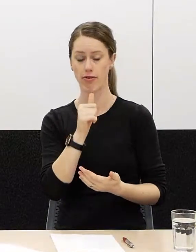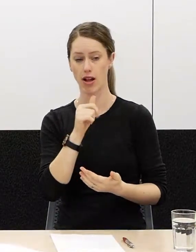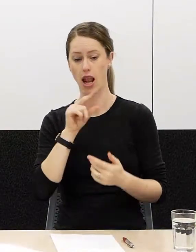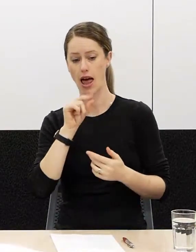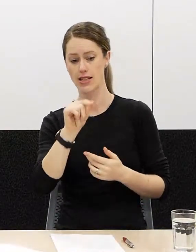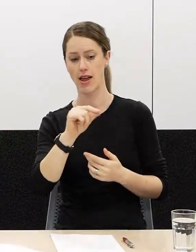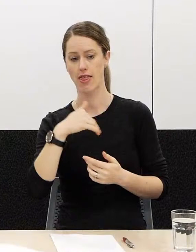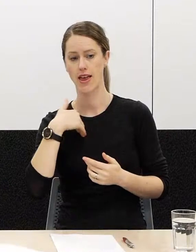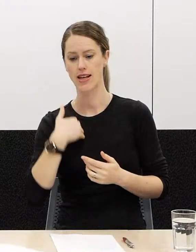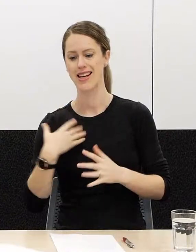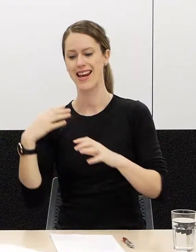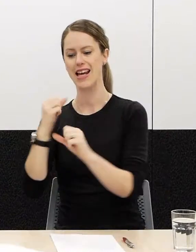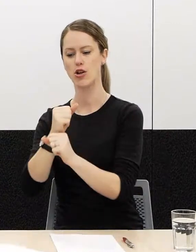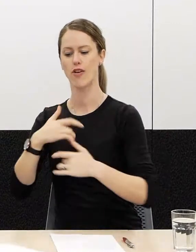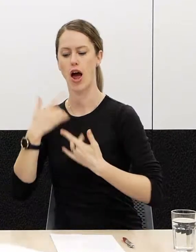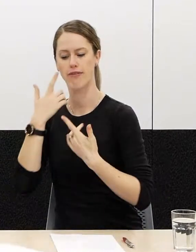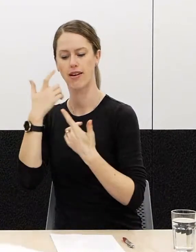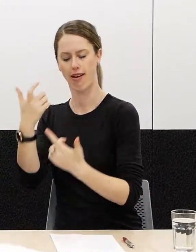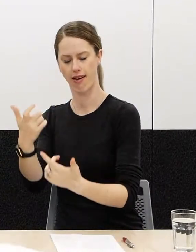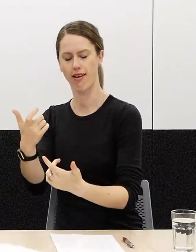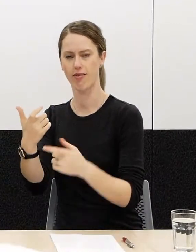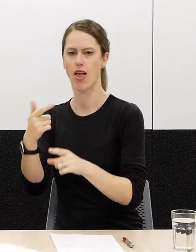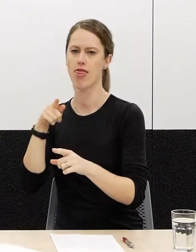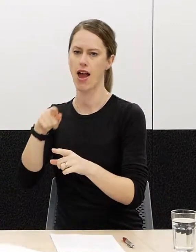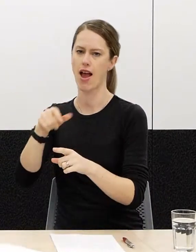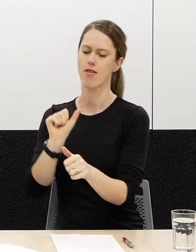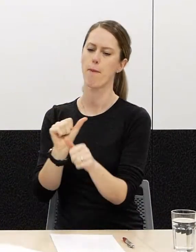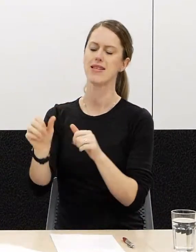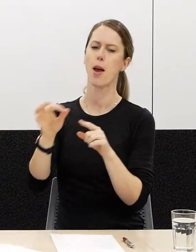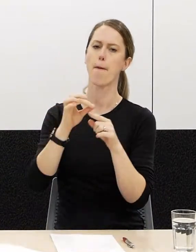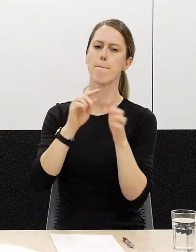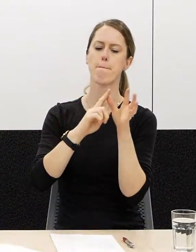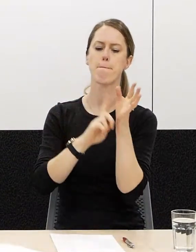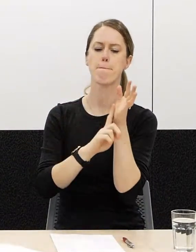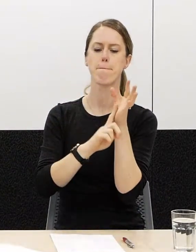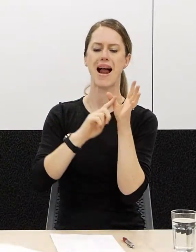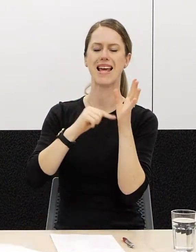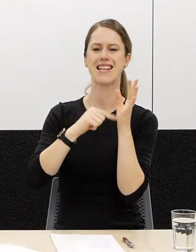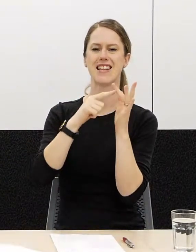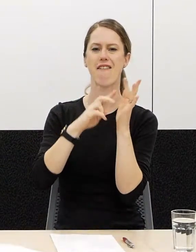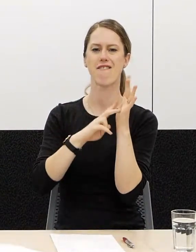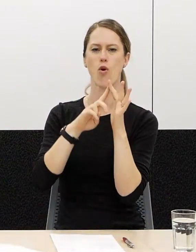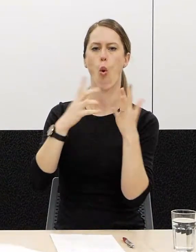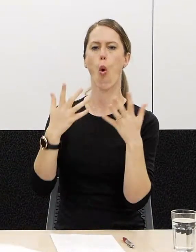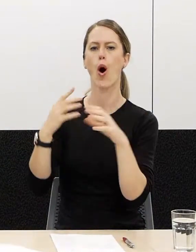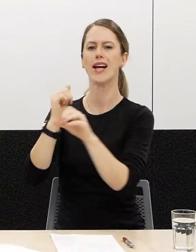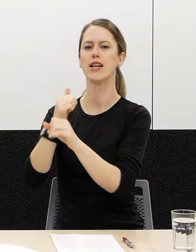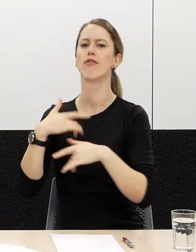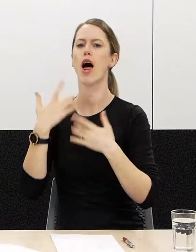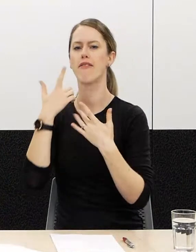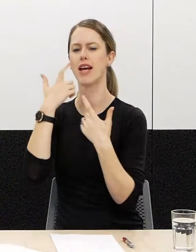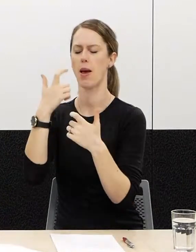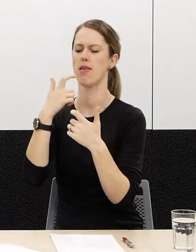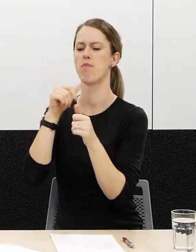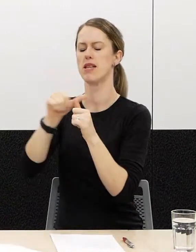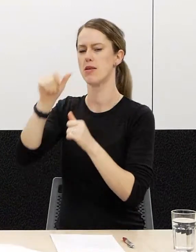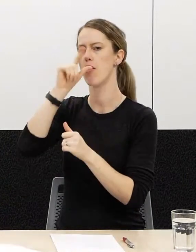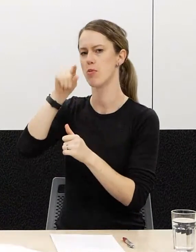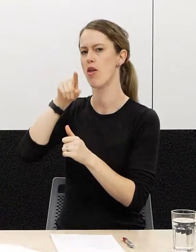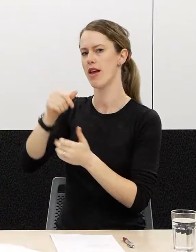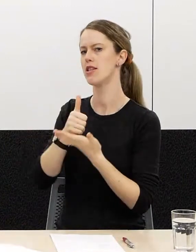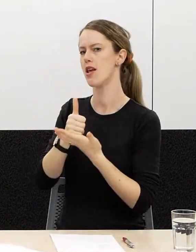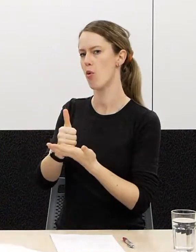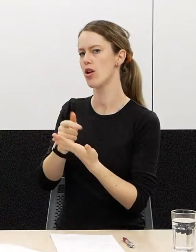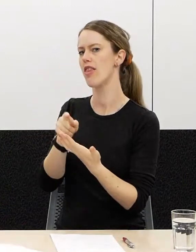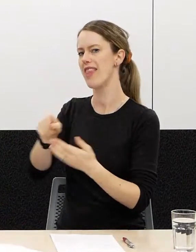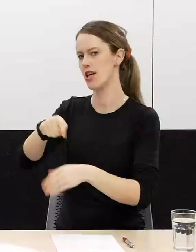require palliative and end-of-life care, that they have the best palliative and end-of-life care that they can get, and that they're well supported during